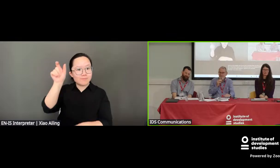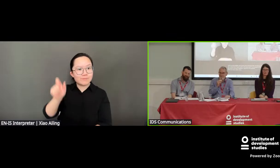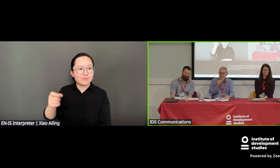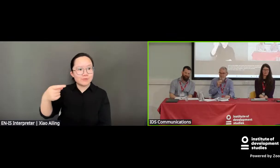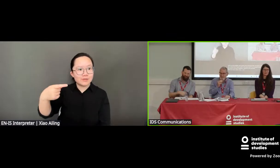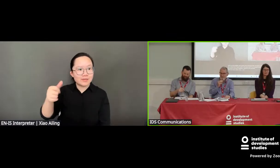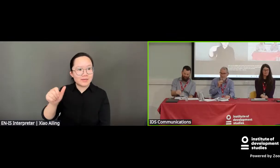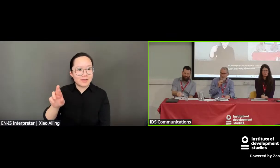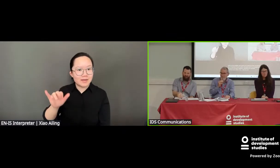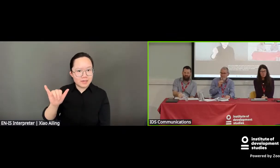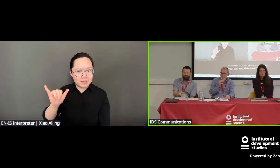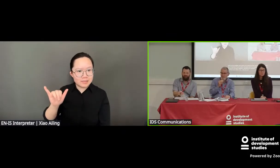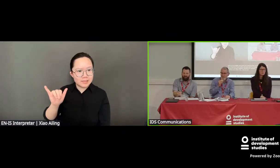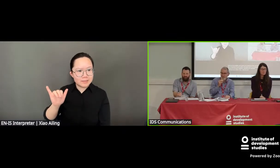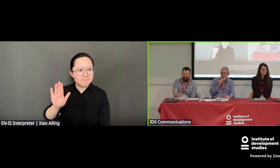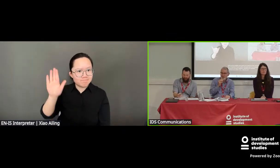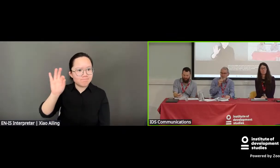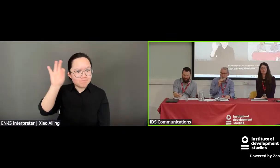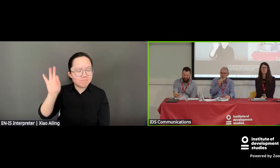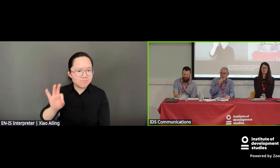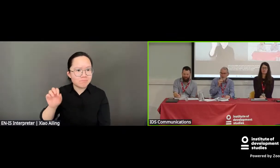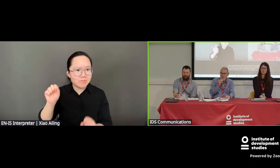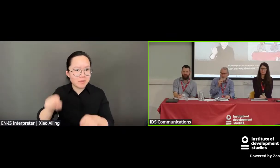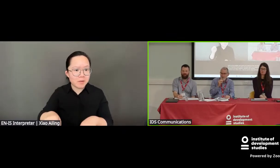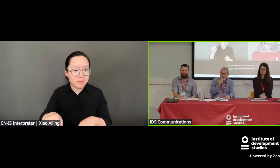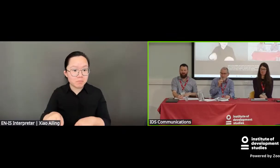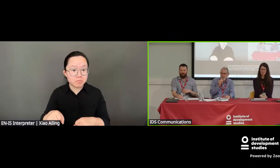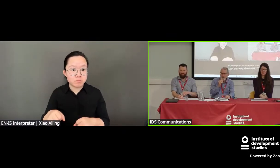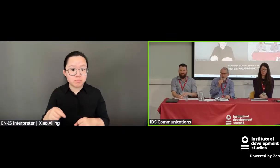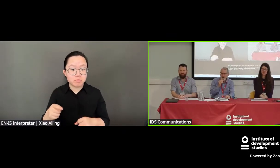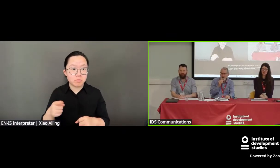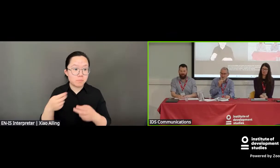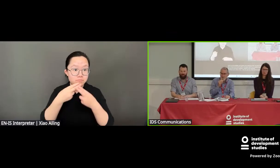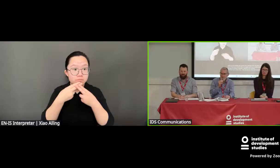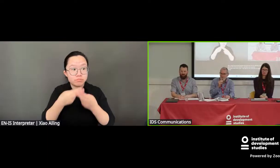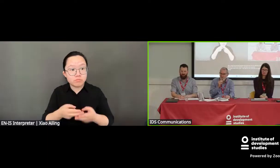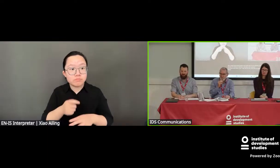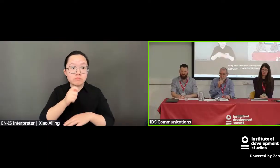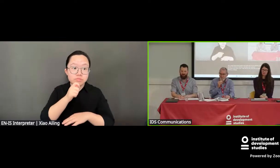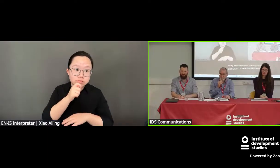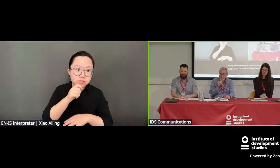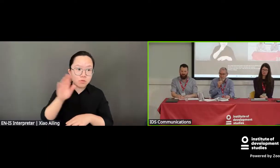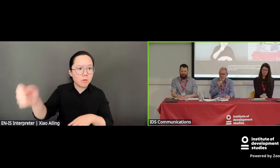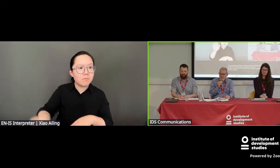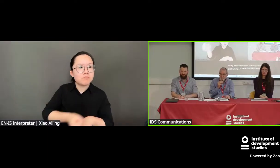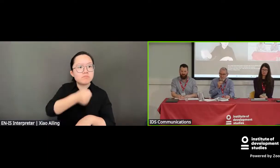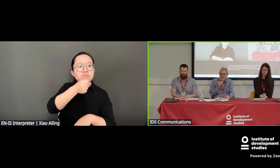there. If you can speak to the microphone so people can hear you